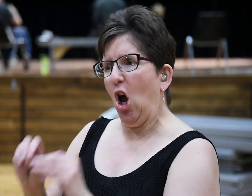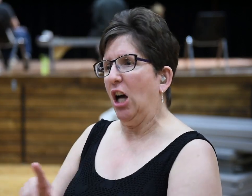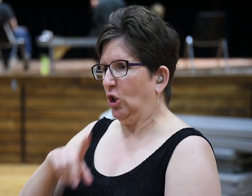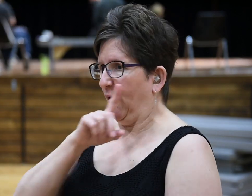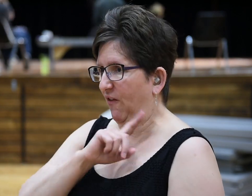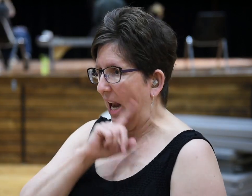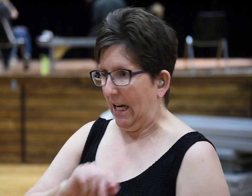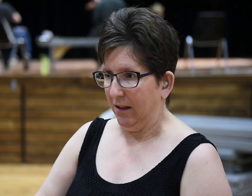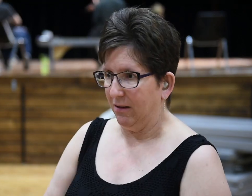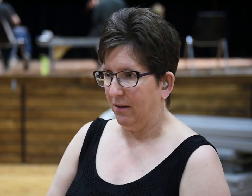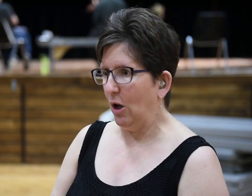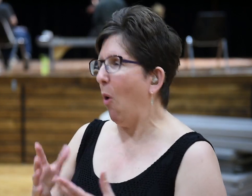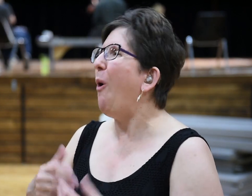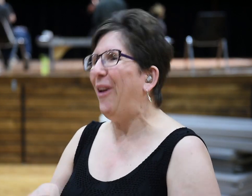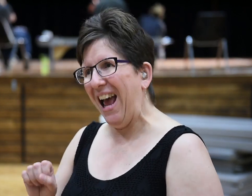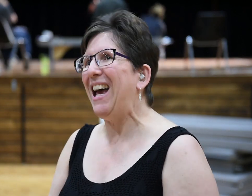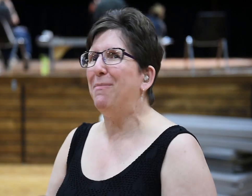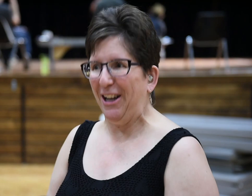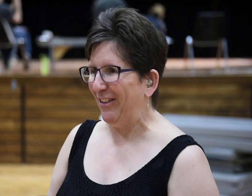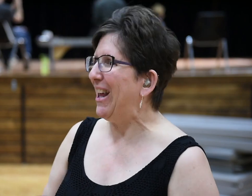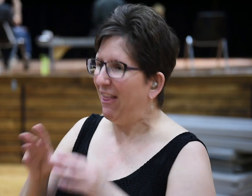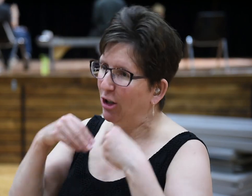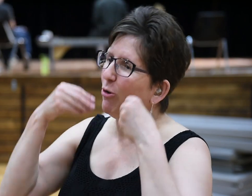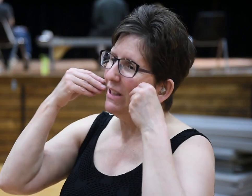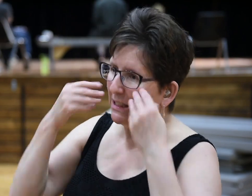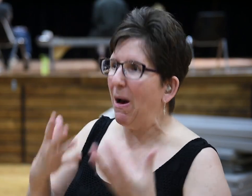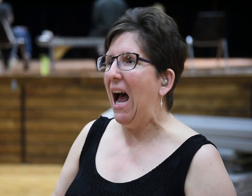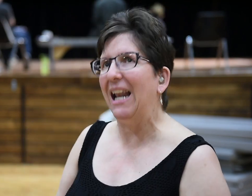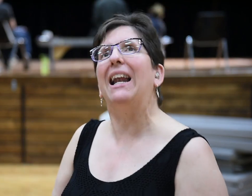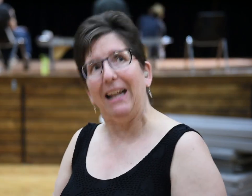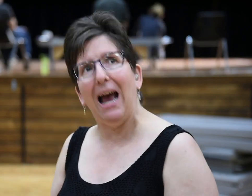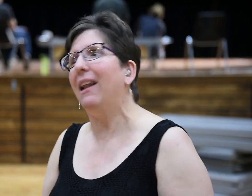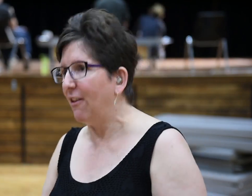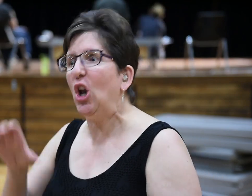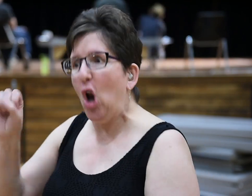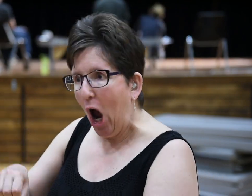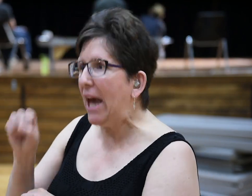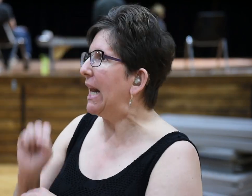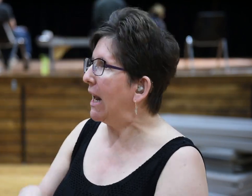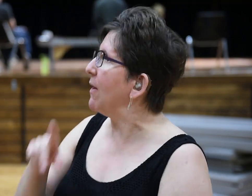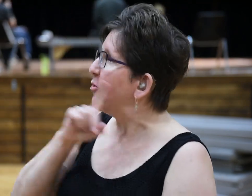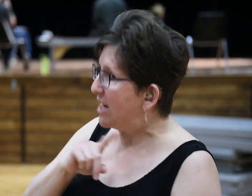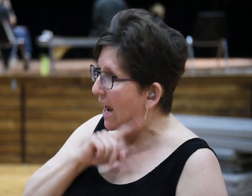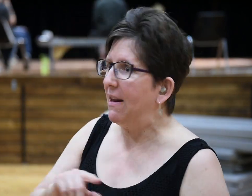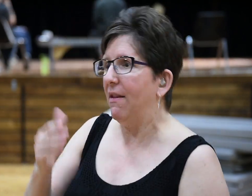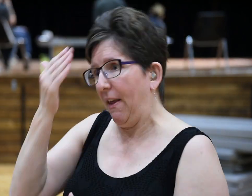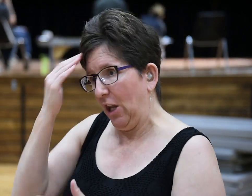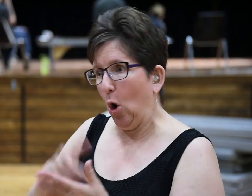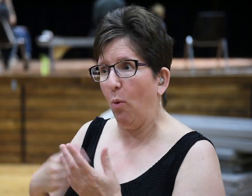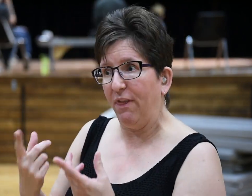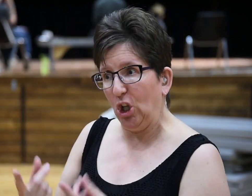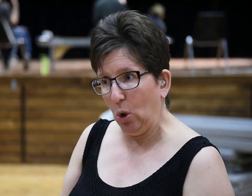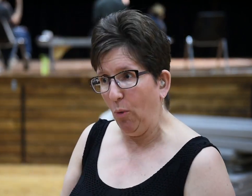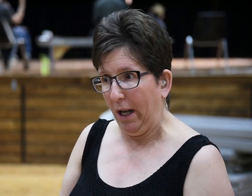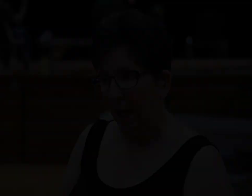taught to fake it. You know, oh yeah, I'm here. And they do the smiling and the nodding and the pretending that they know what they're doing.